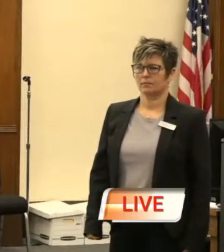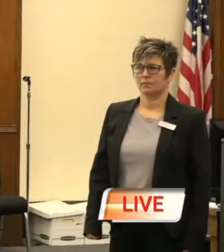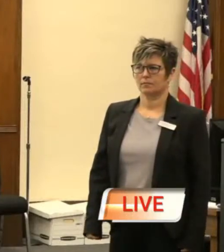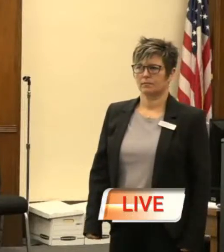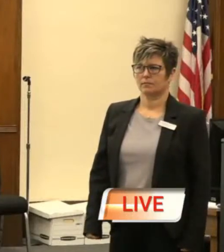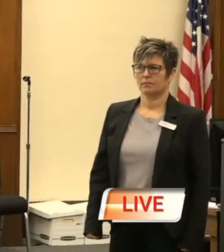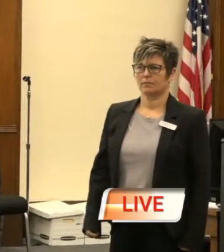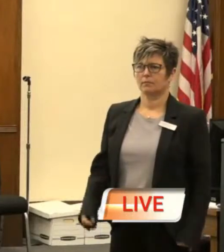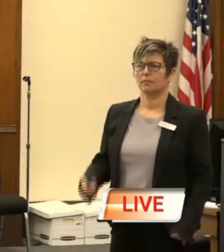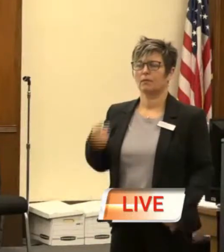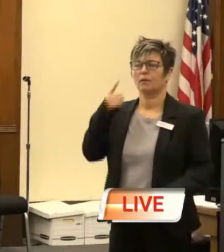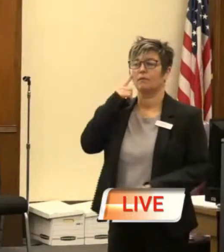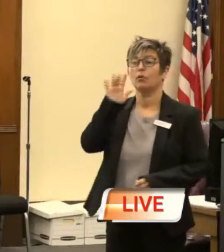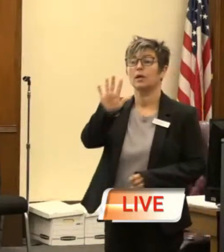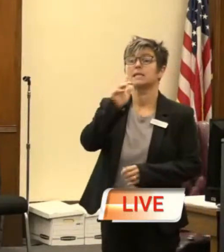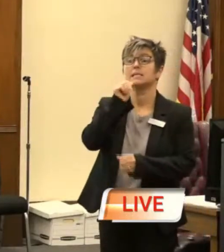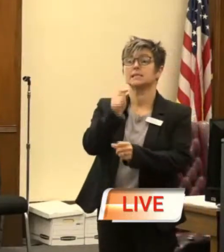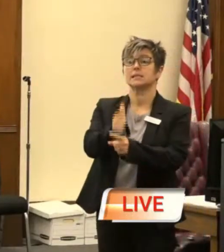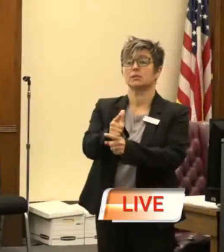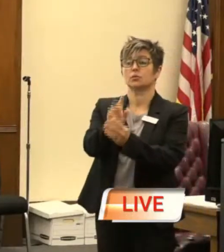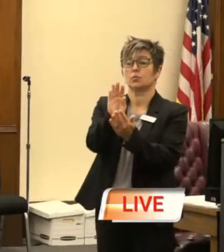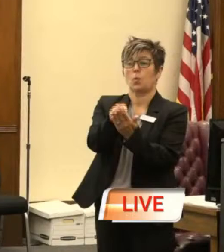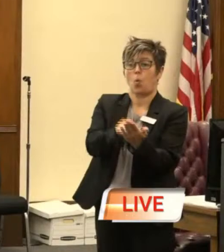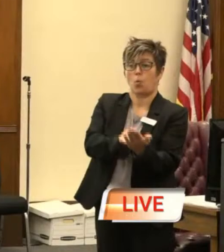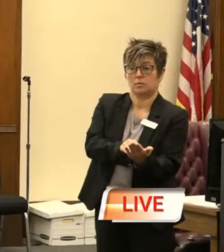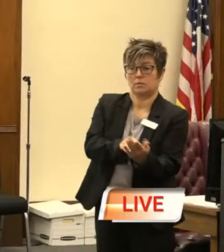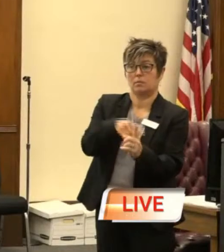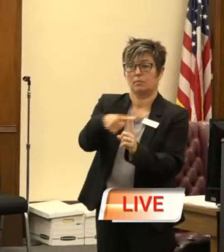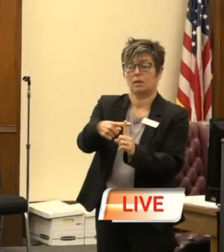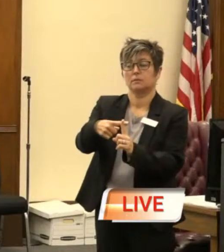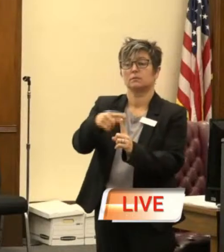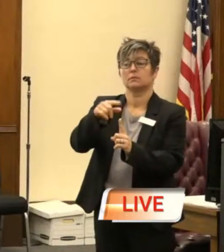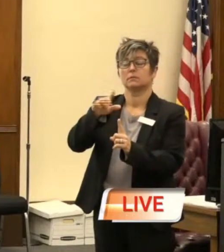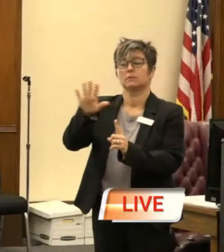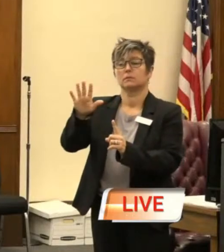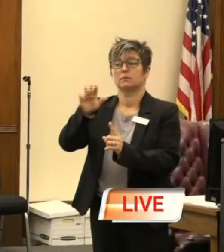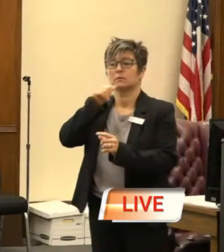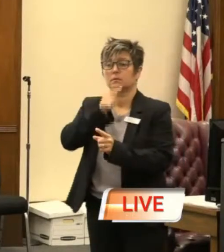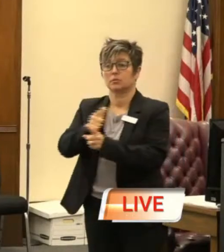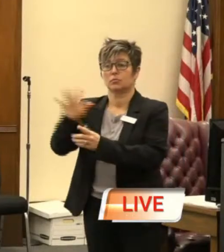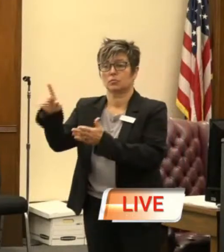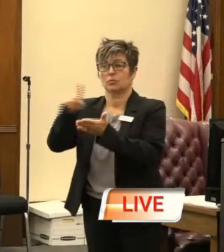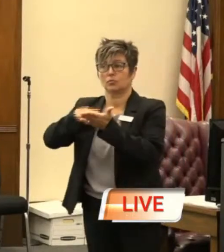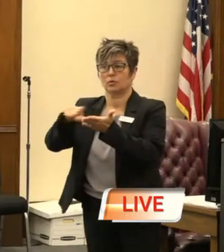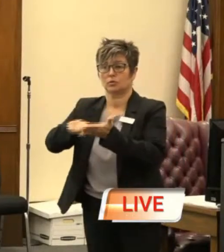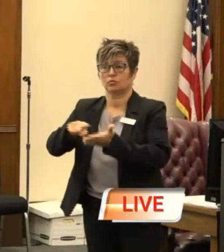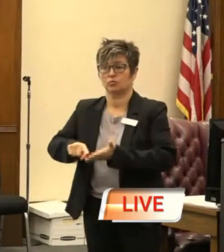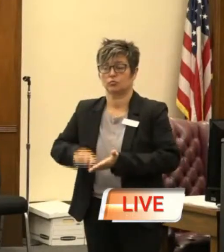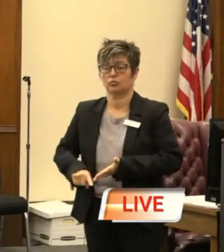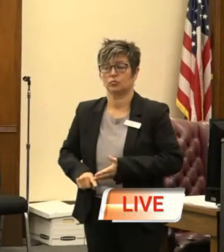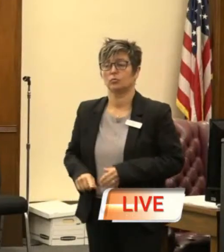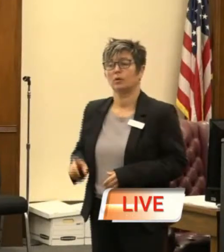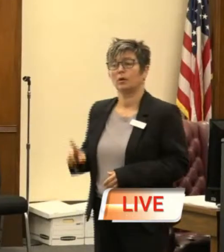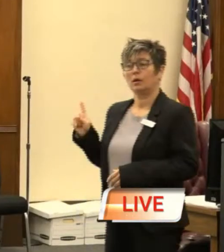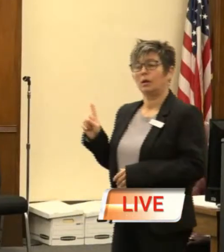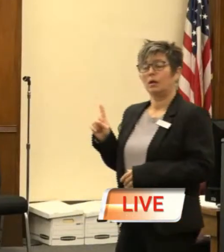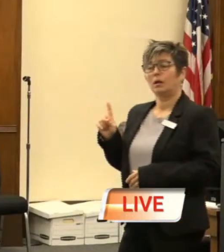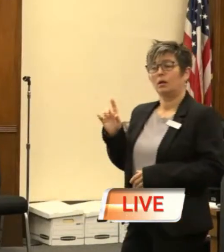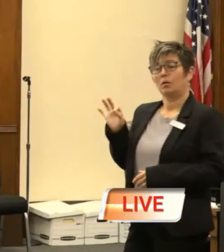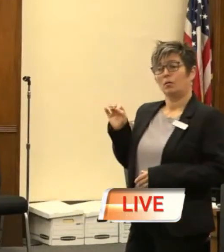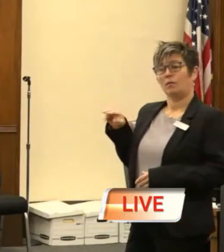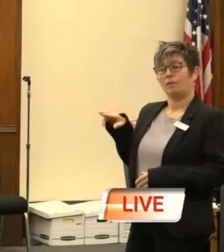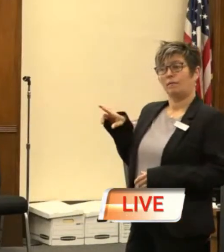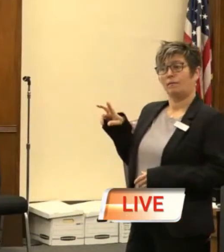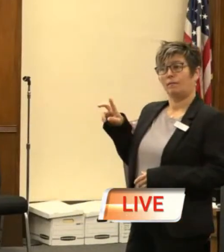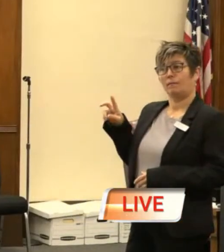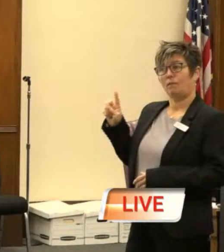sister's notes, and also her research, Mr. Ford mentioned multiple times that he did not